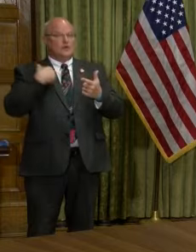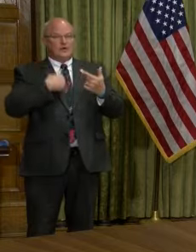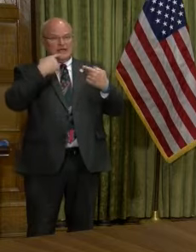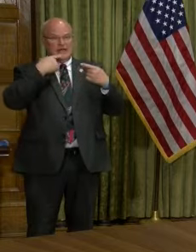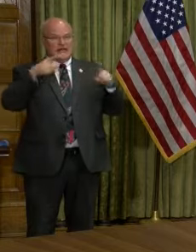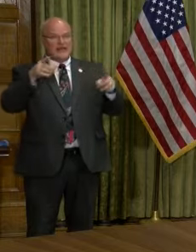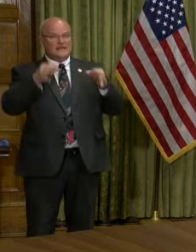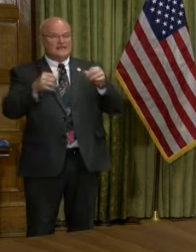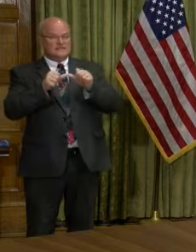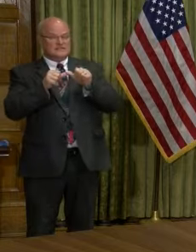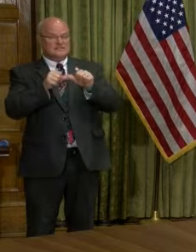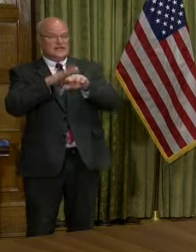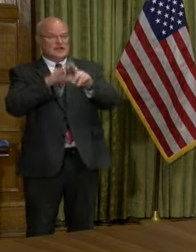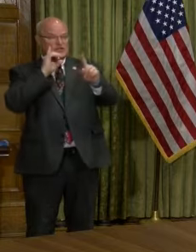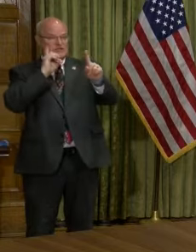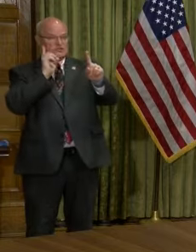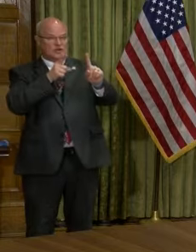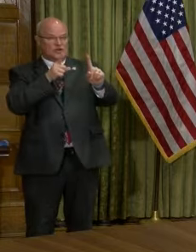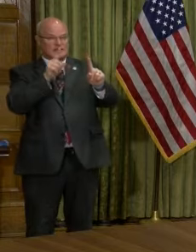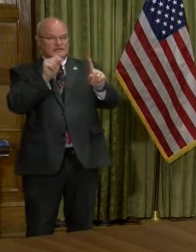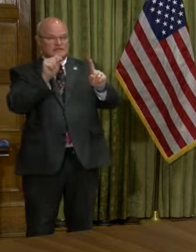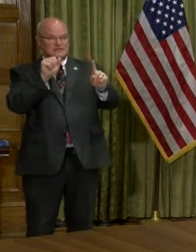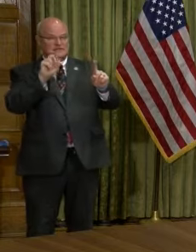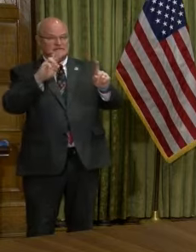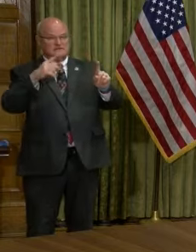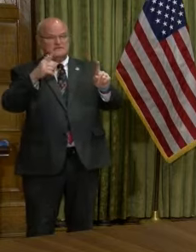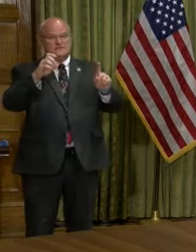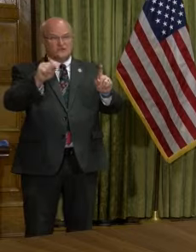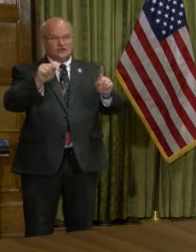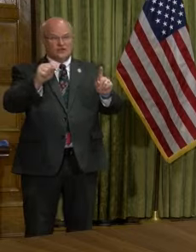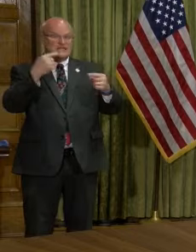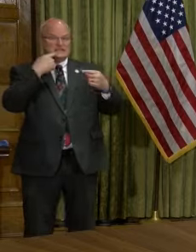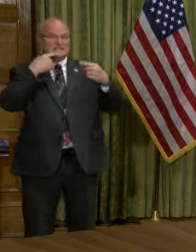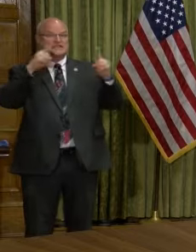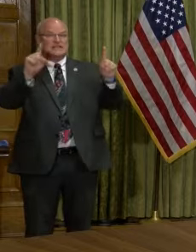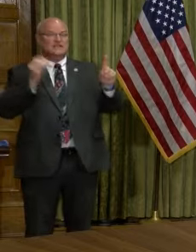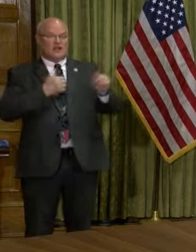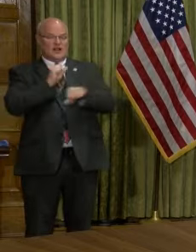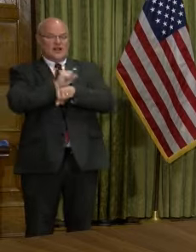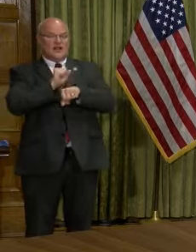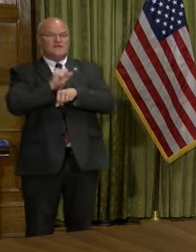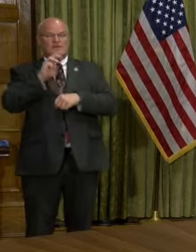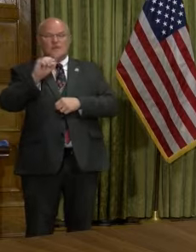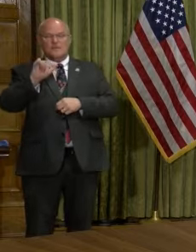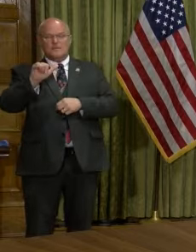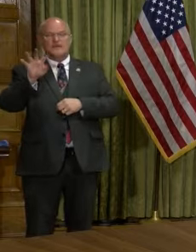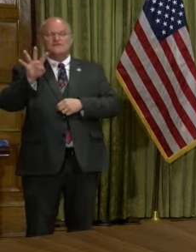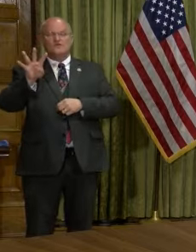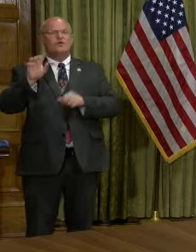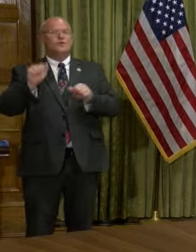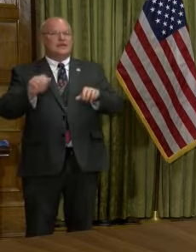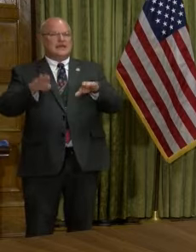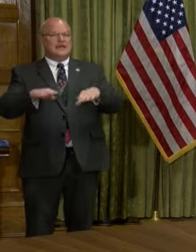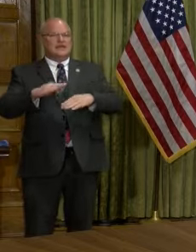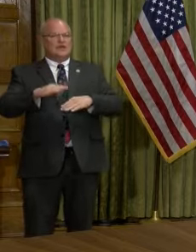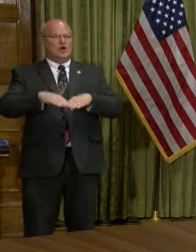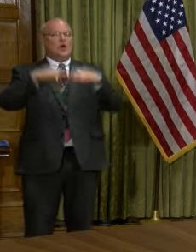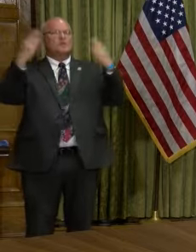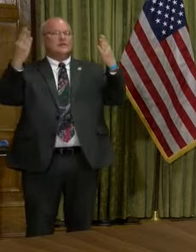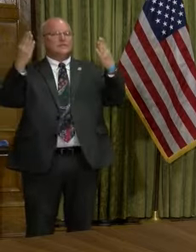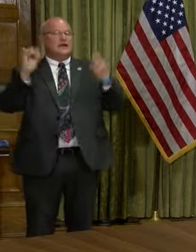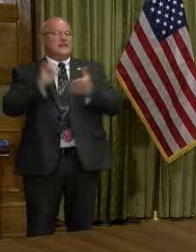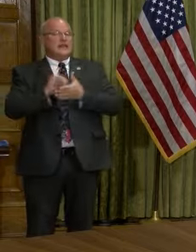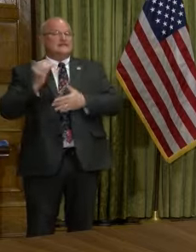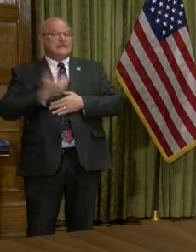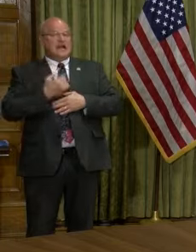announce that if we stay on target, if we're successful in our efforts, on May 4 we'll be able to lift some of these restrictions. So that is